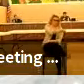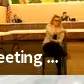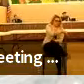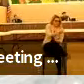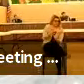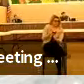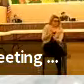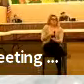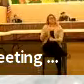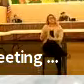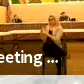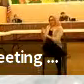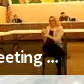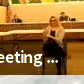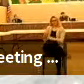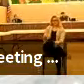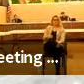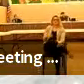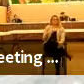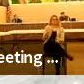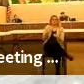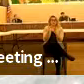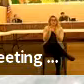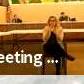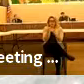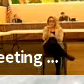Any next online?